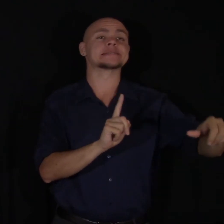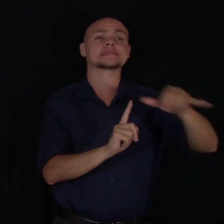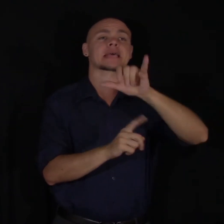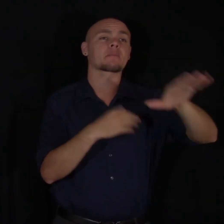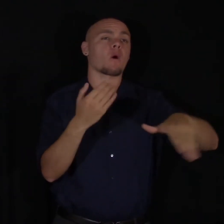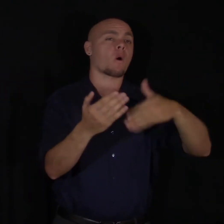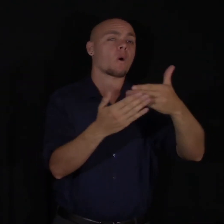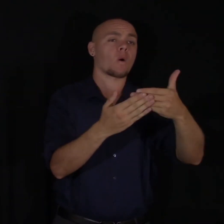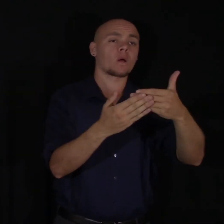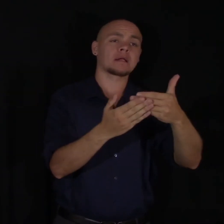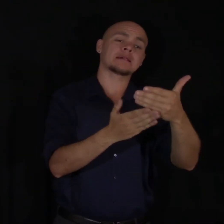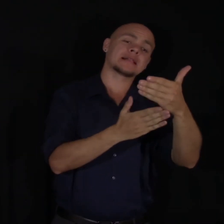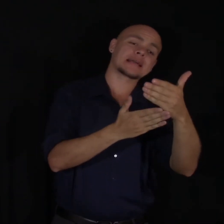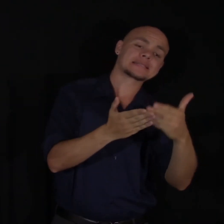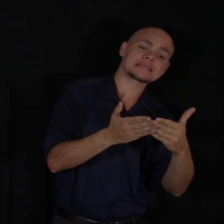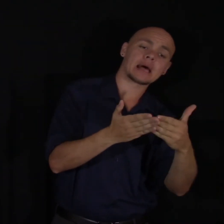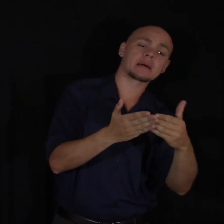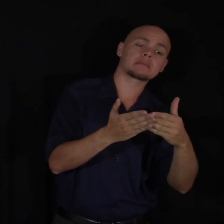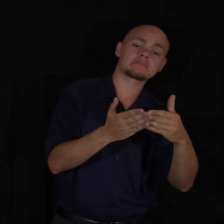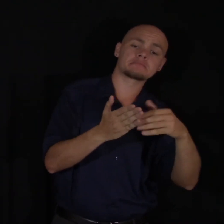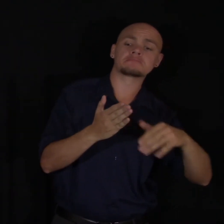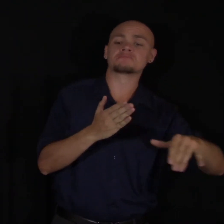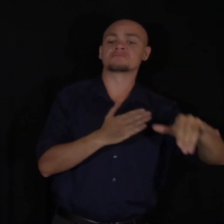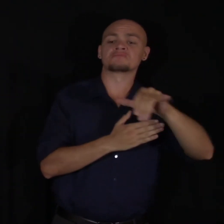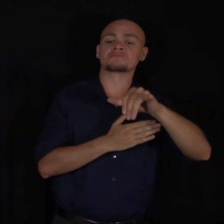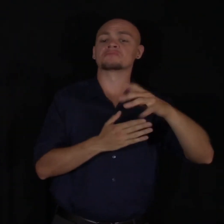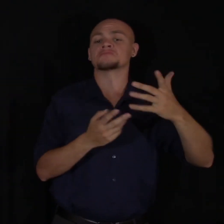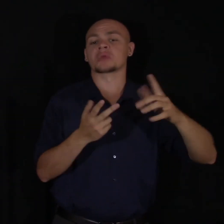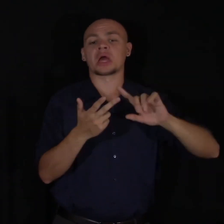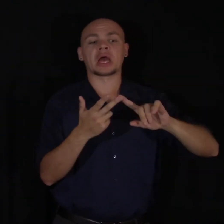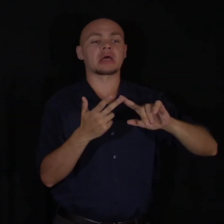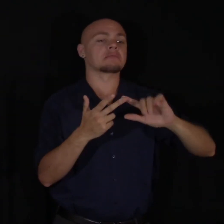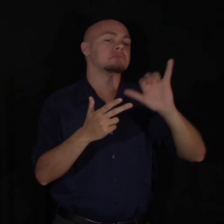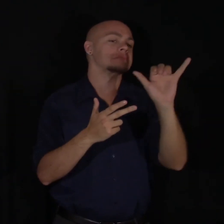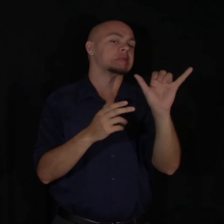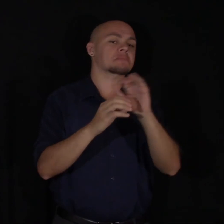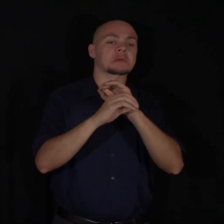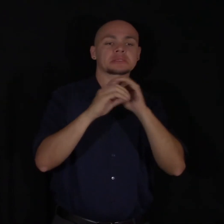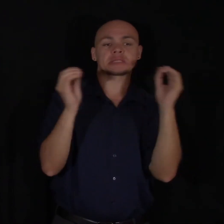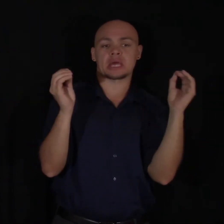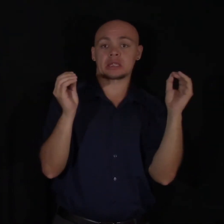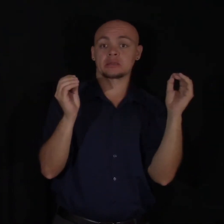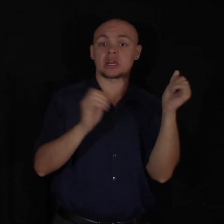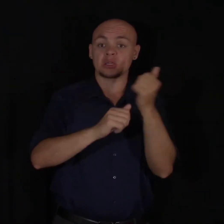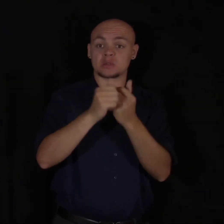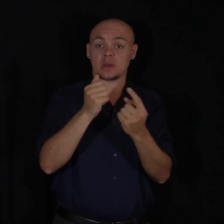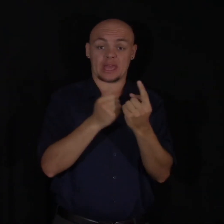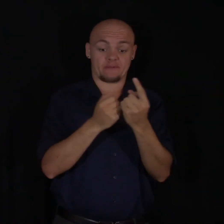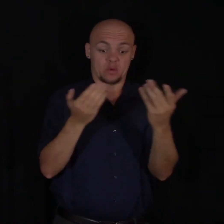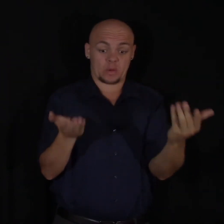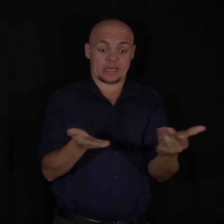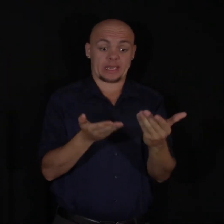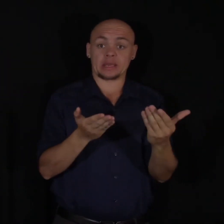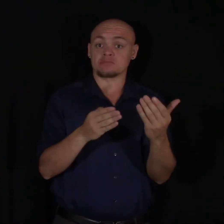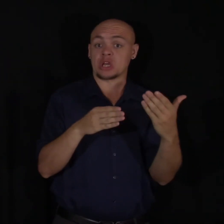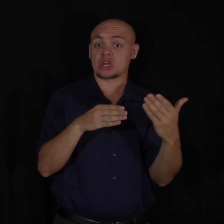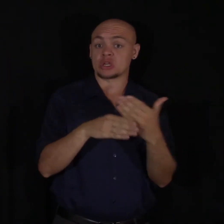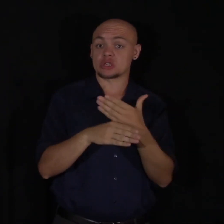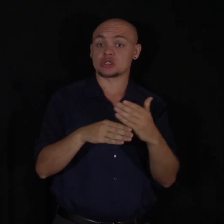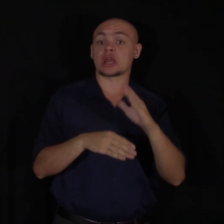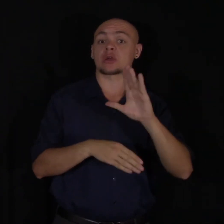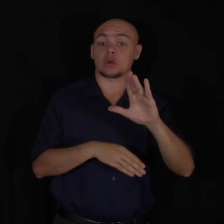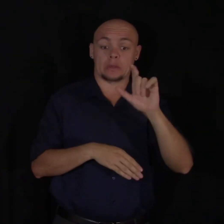other men, and like no other man." So everyone here, with no exceptions, shares their need